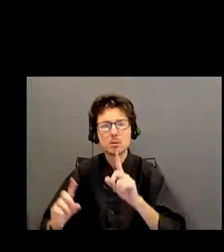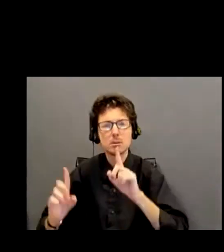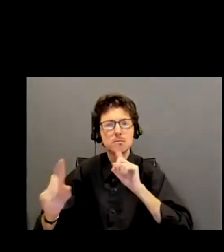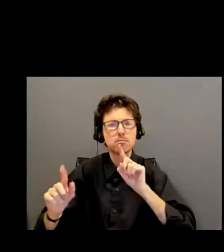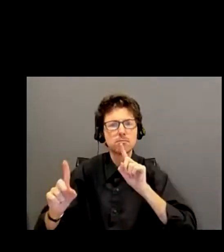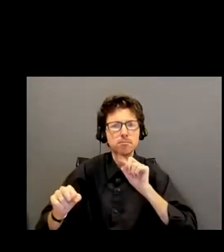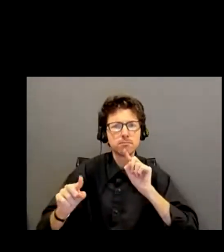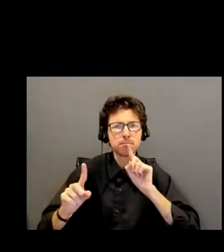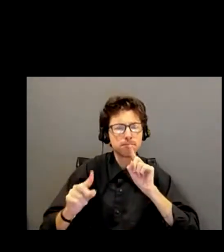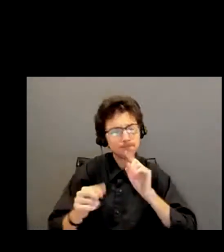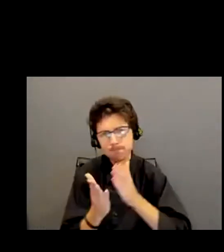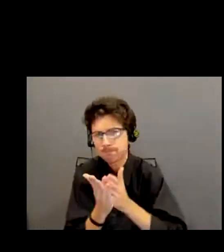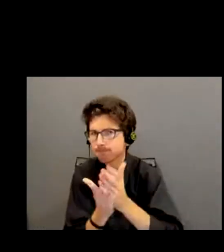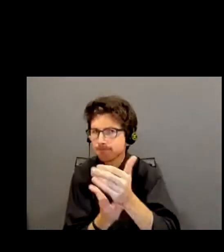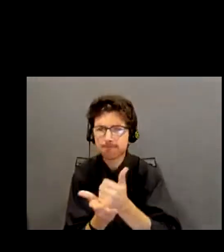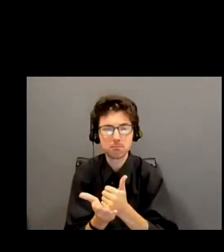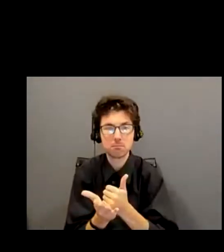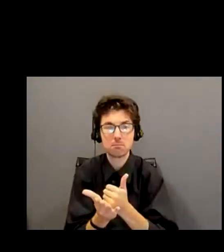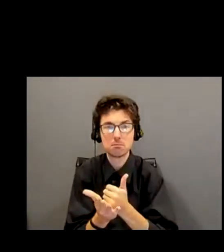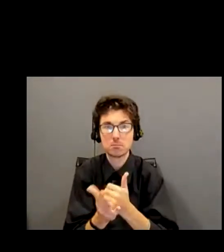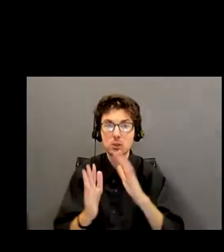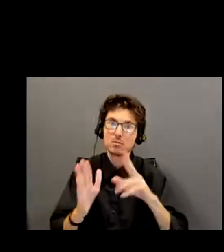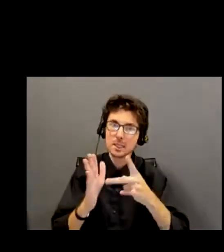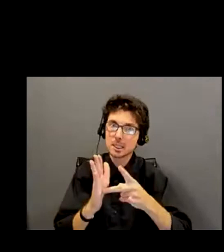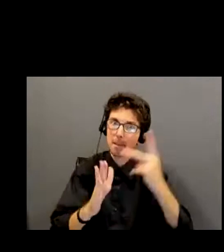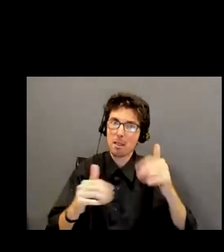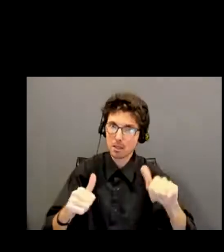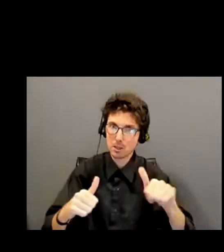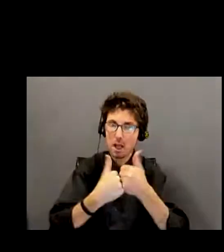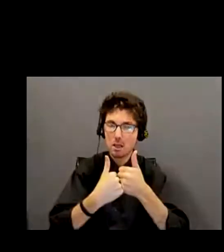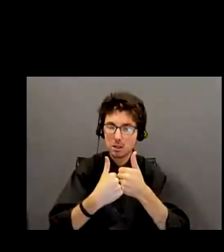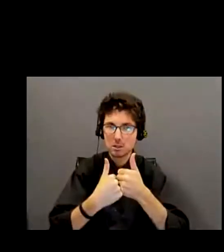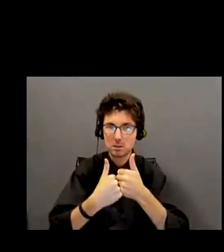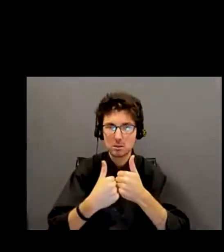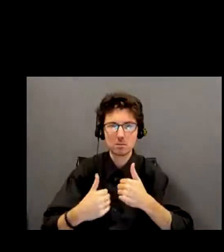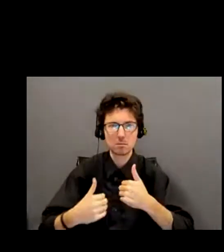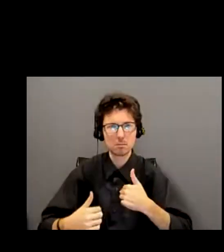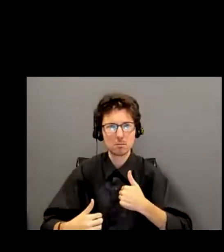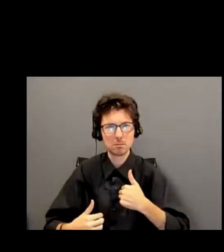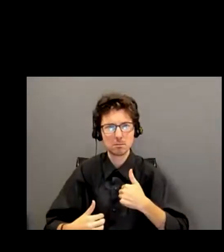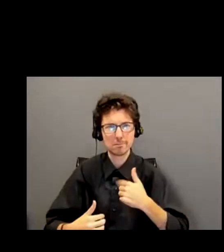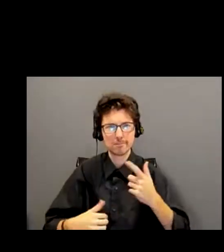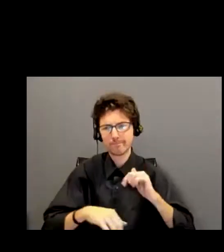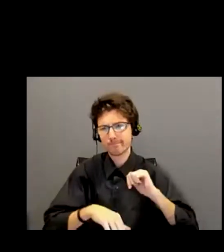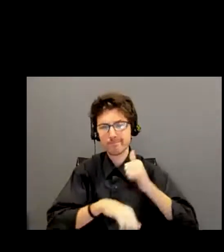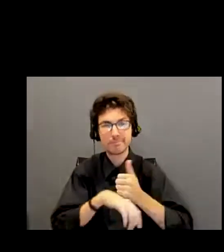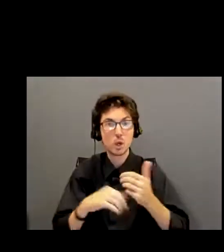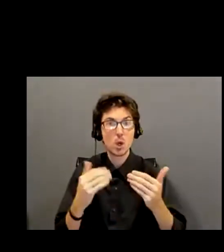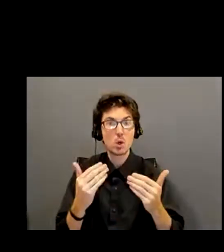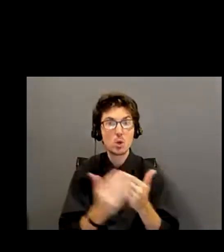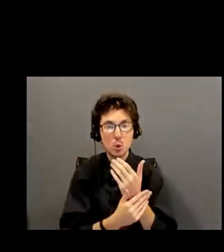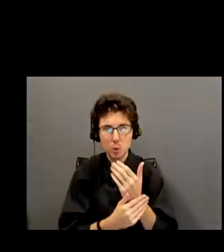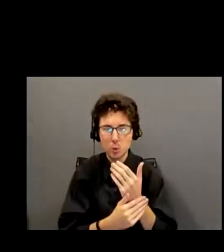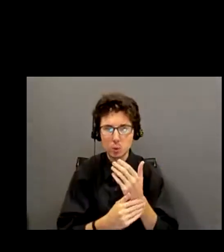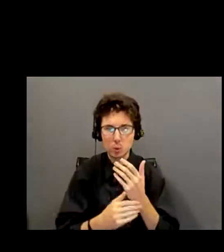teaching, I had a double challenge. I had to learn how to implement new teaching methods, which is hard